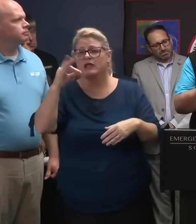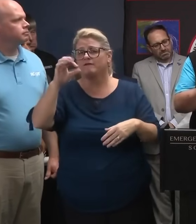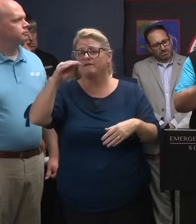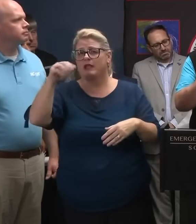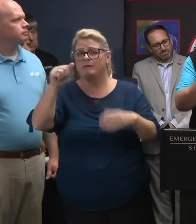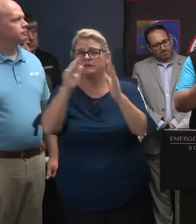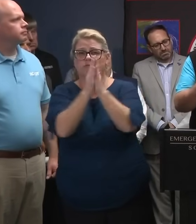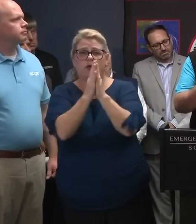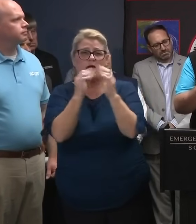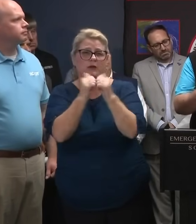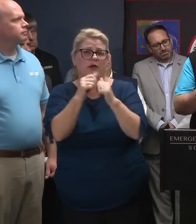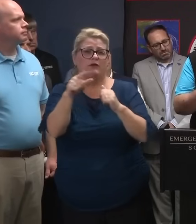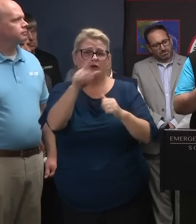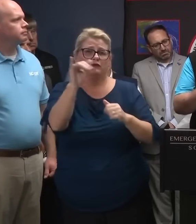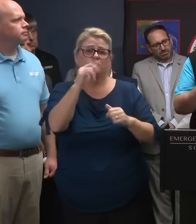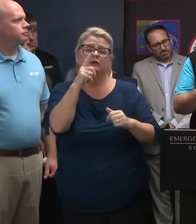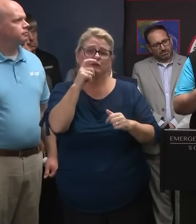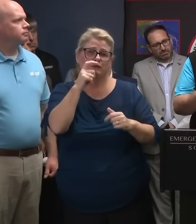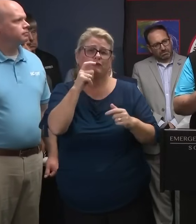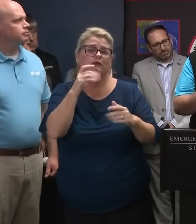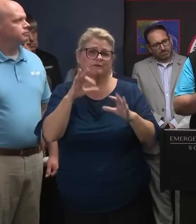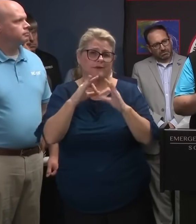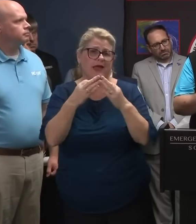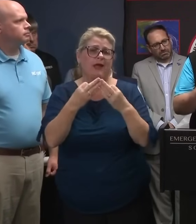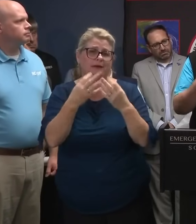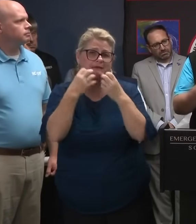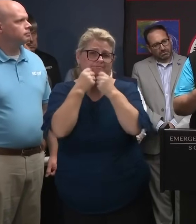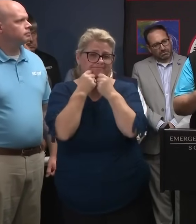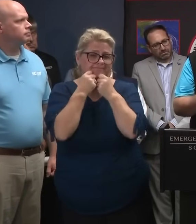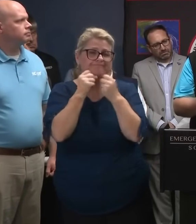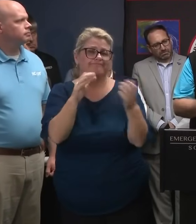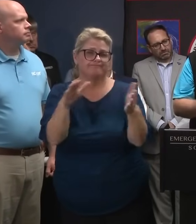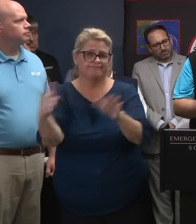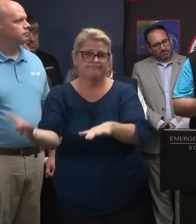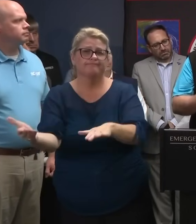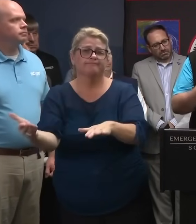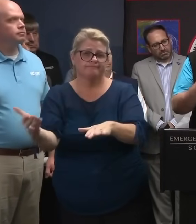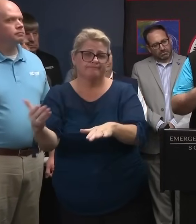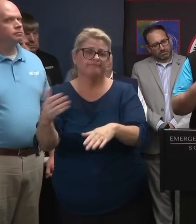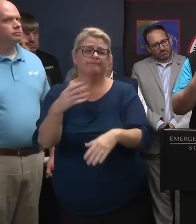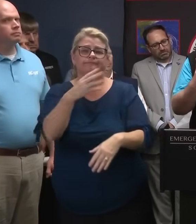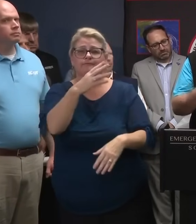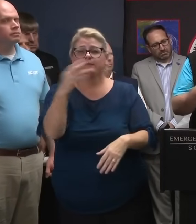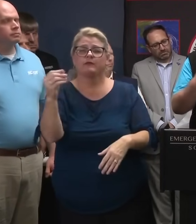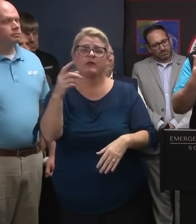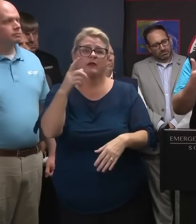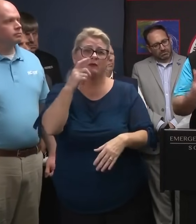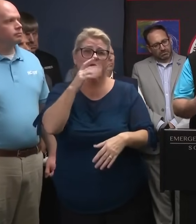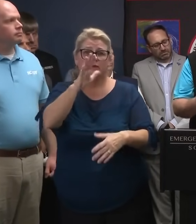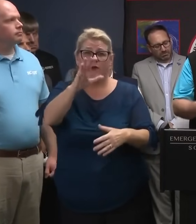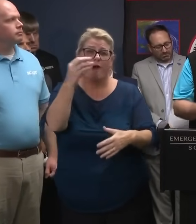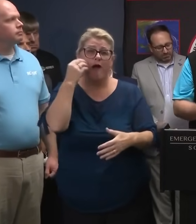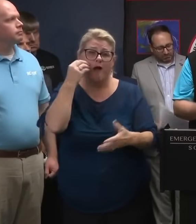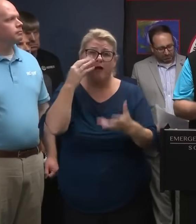prayers are with those that lost loved ones in this, mm-hmm. and also those that have lost homes